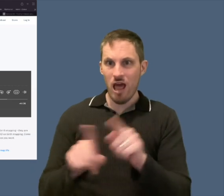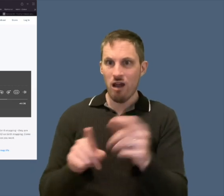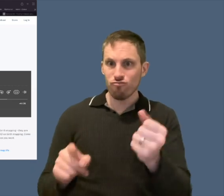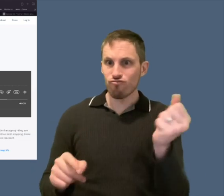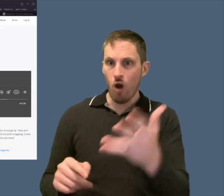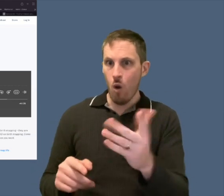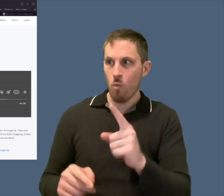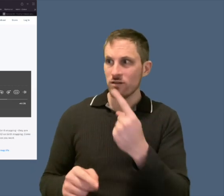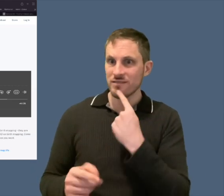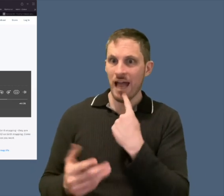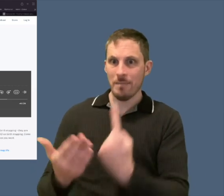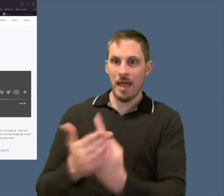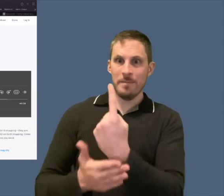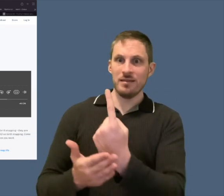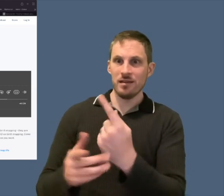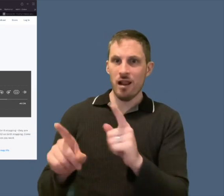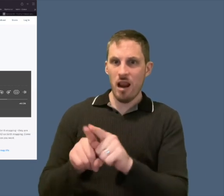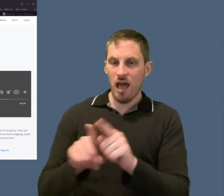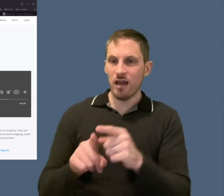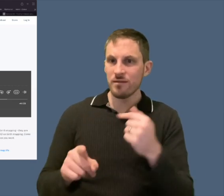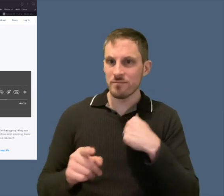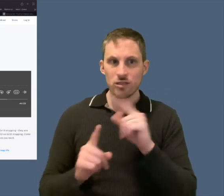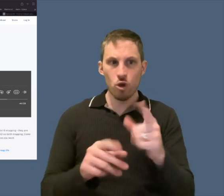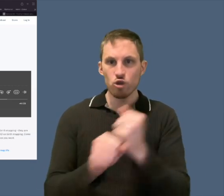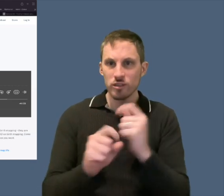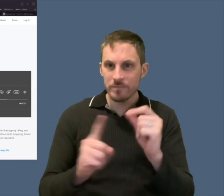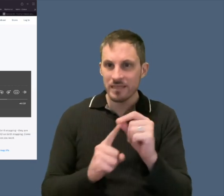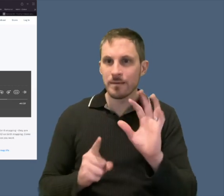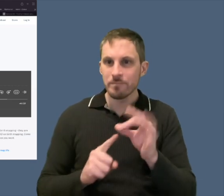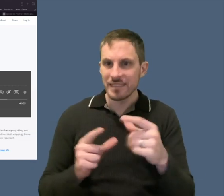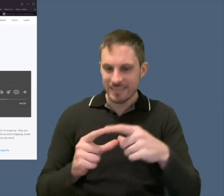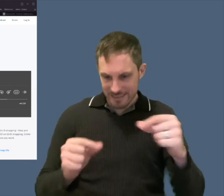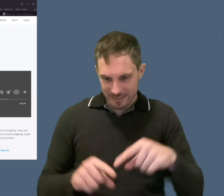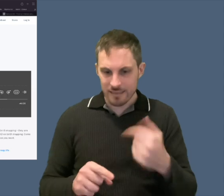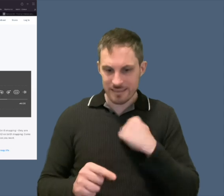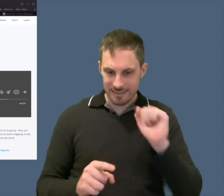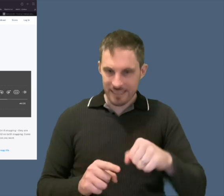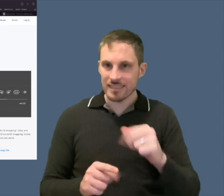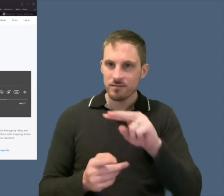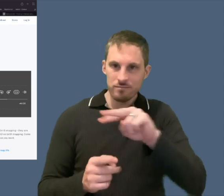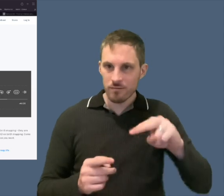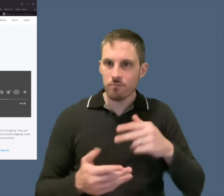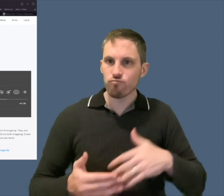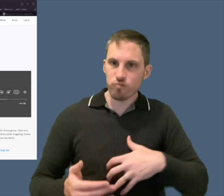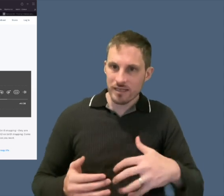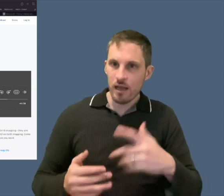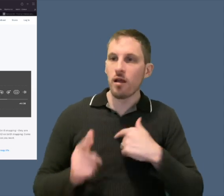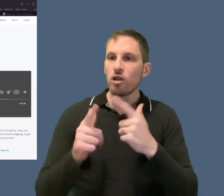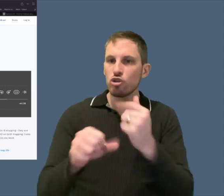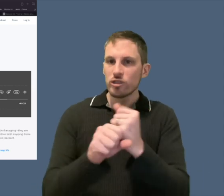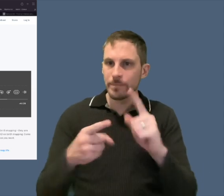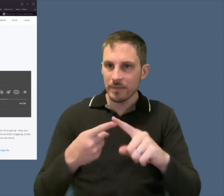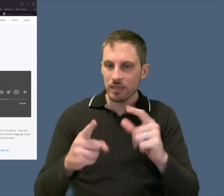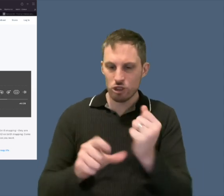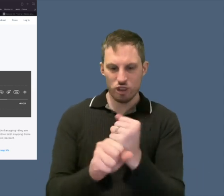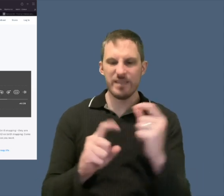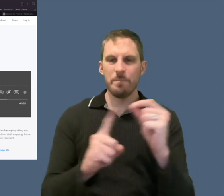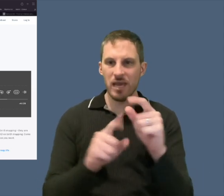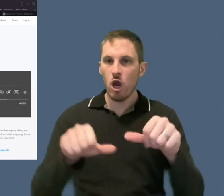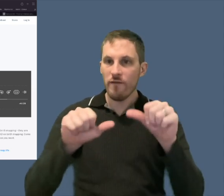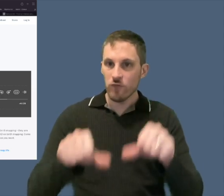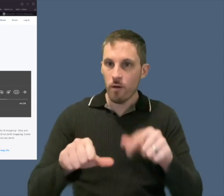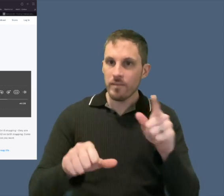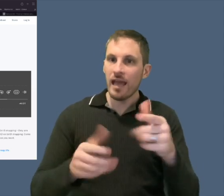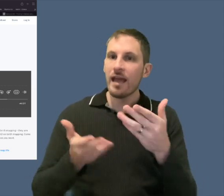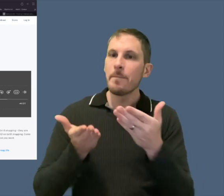to the GP, you've peed on the stick, you know you're pregnant. But until you've been to the GP to have it confirmed, you're now given permission